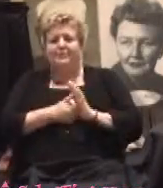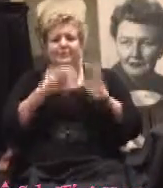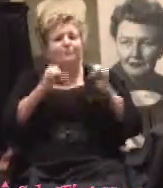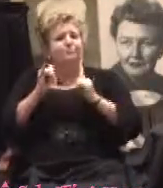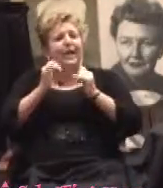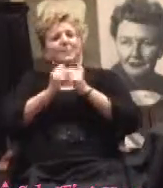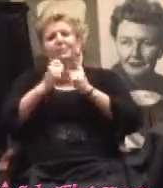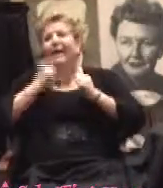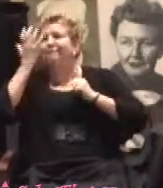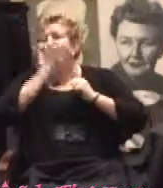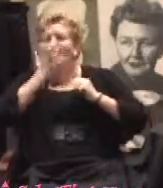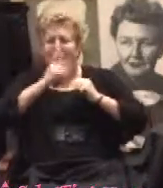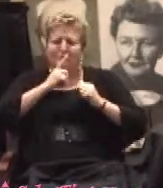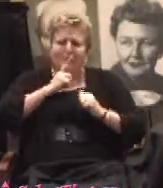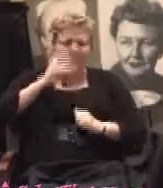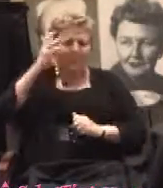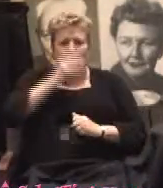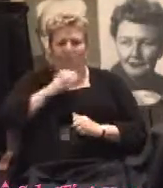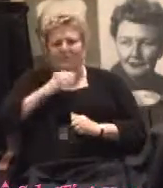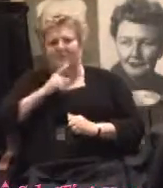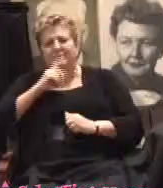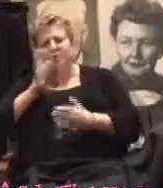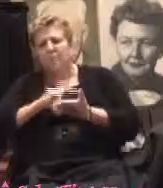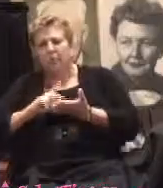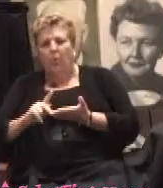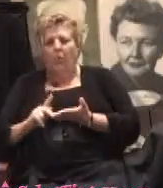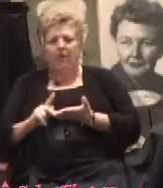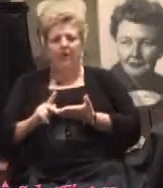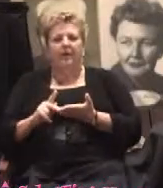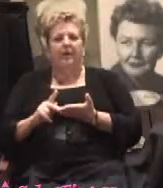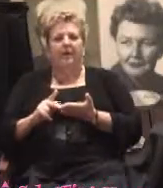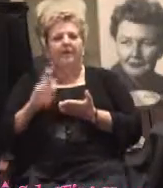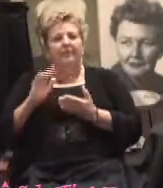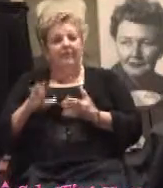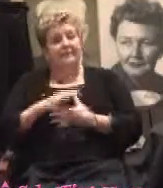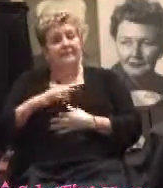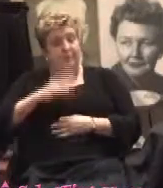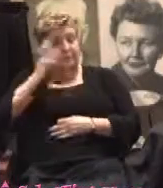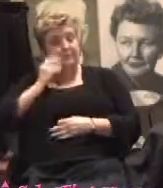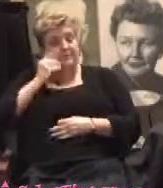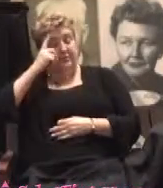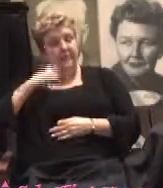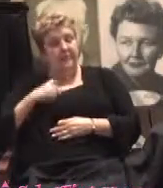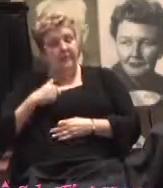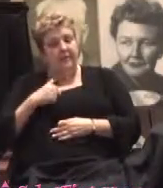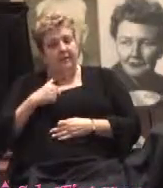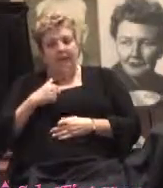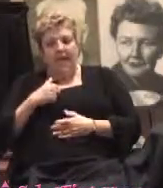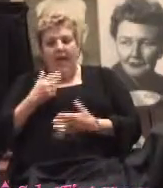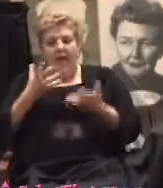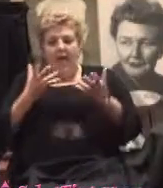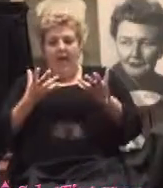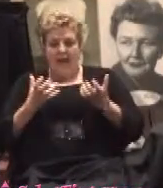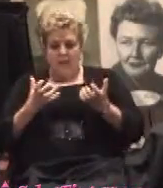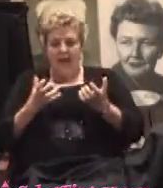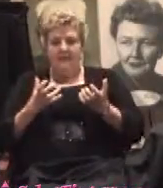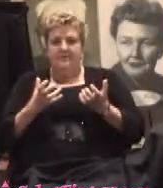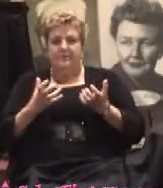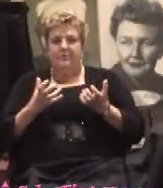and was so beautiful and so pure was a spiritual experience. And I wanted to be able to walk by that teenage girl's parents